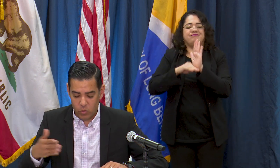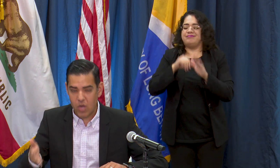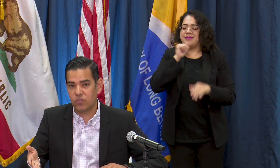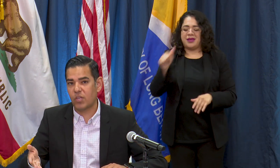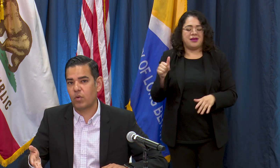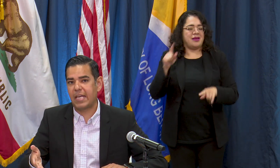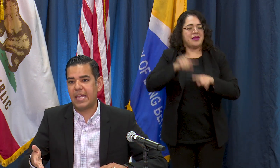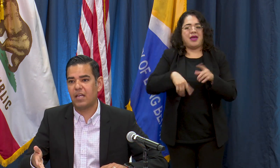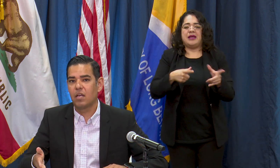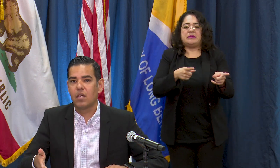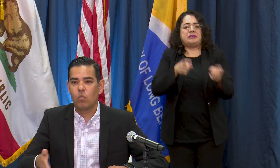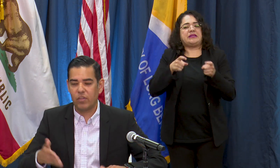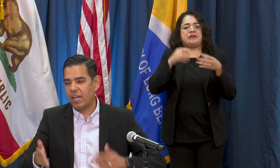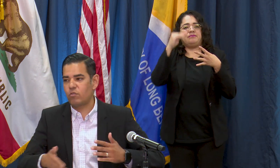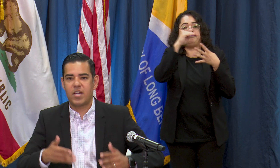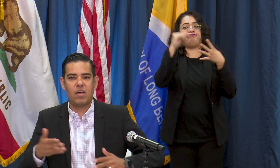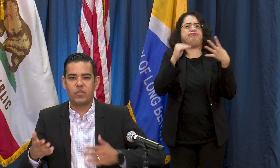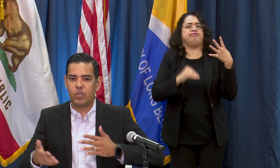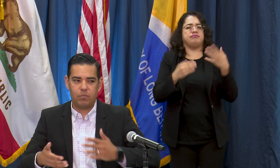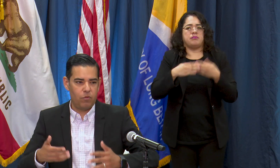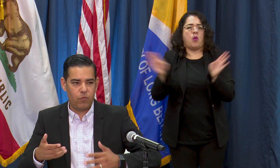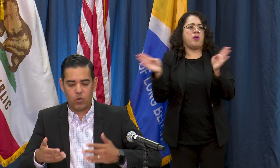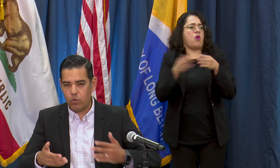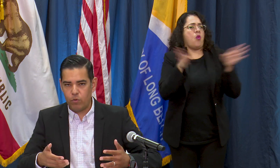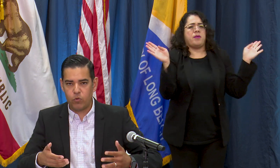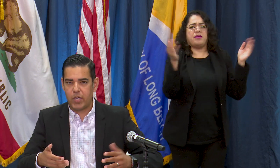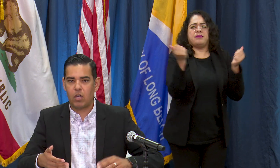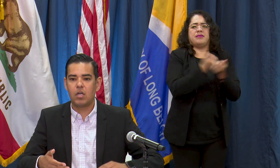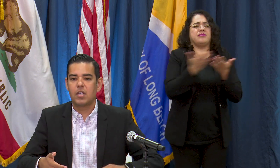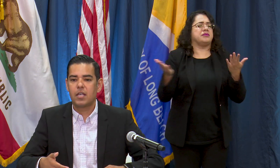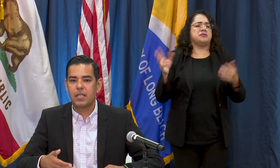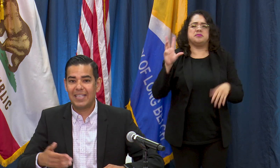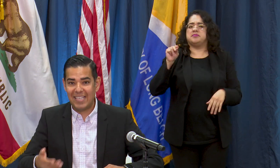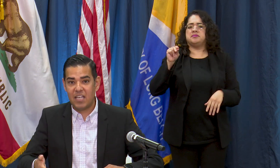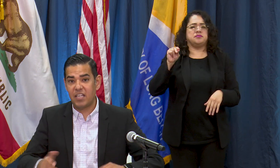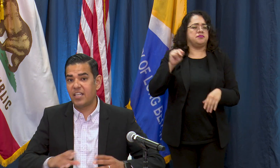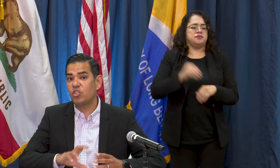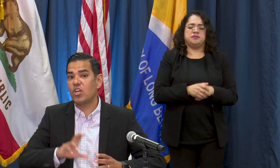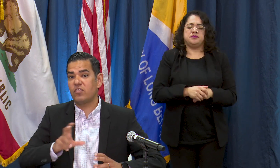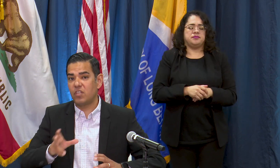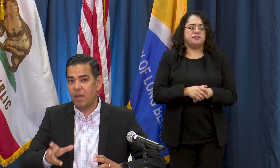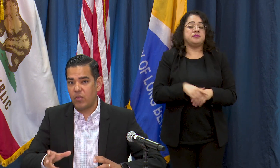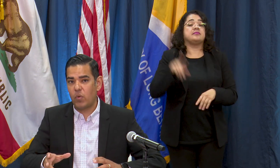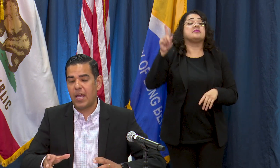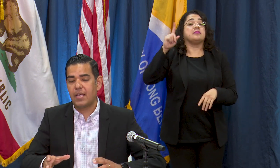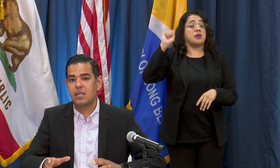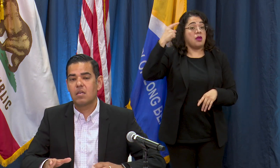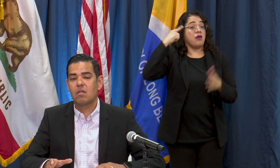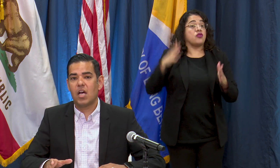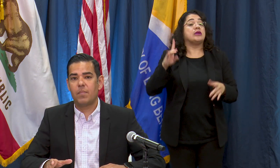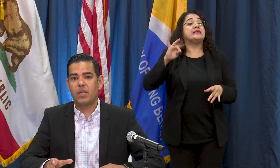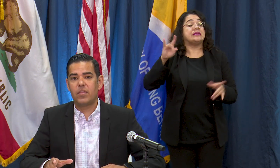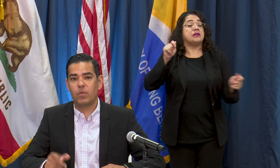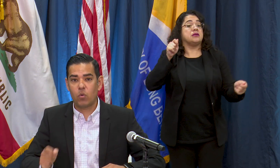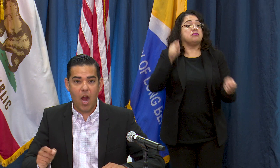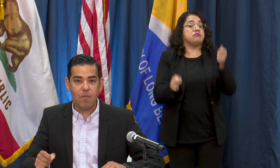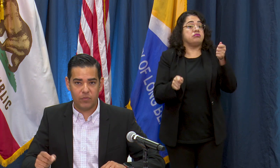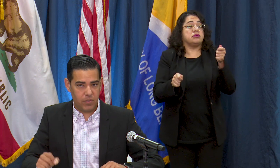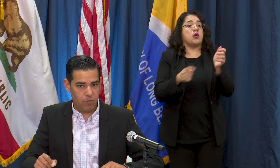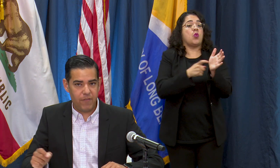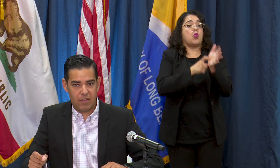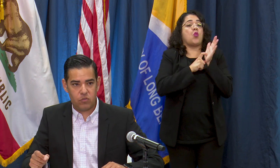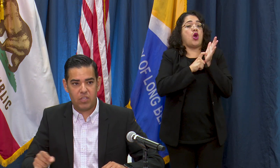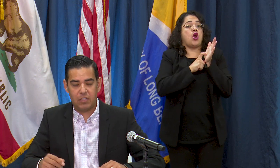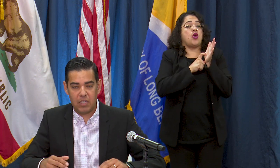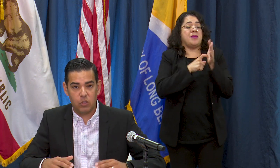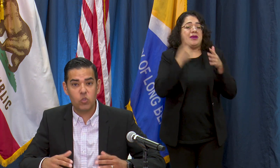And so for the questions that we're getting, well, the governor announced that we can move quicker. He did, and he adjusted, by the way, the requirements